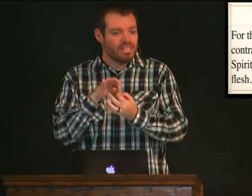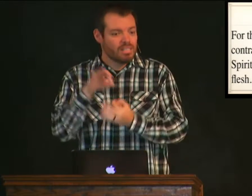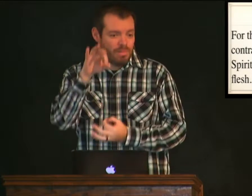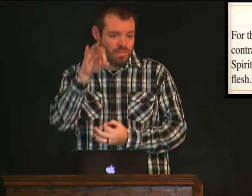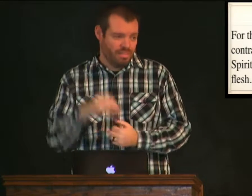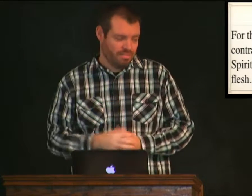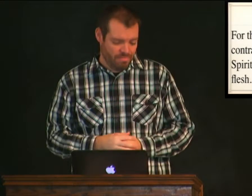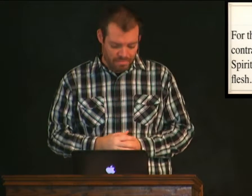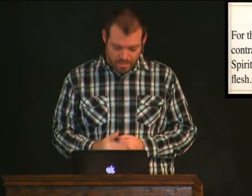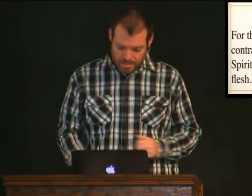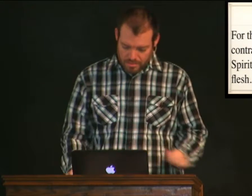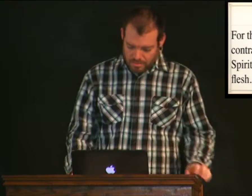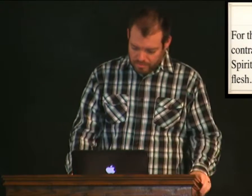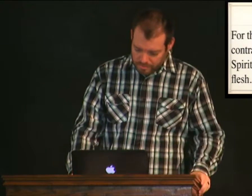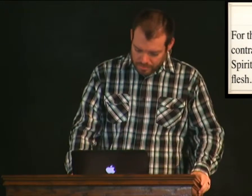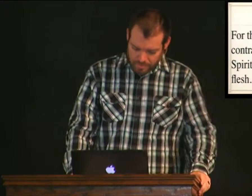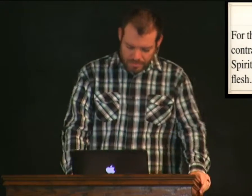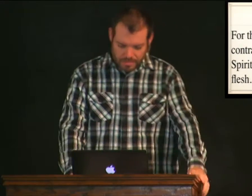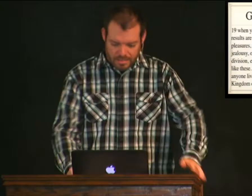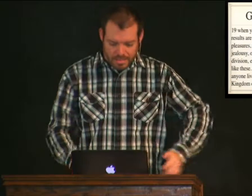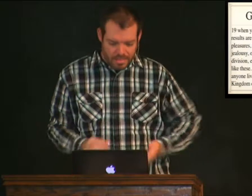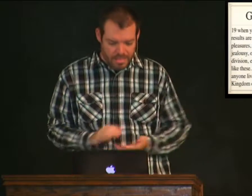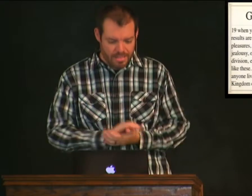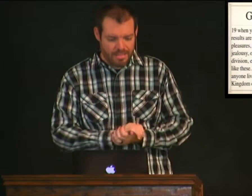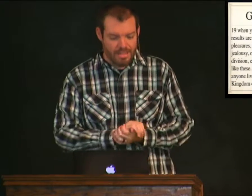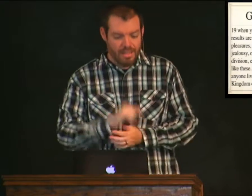you need the Spirit.